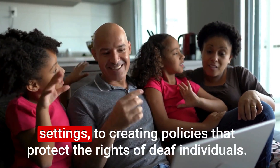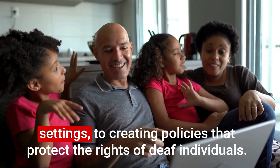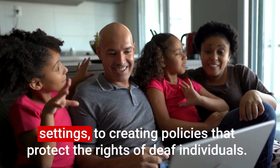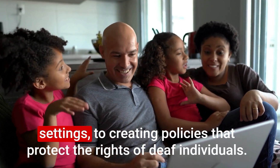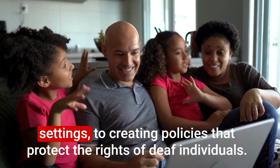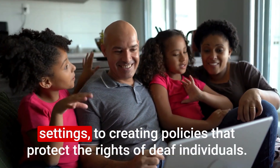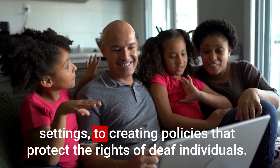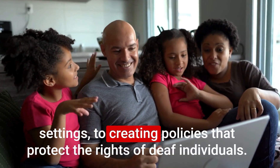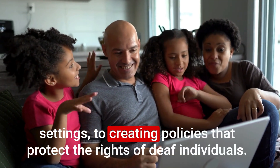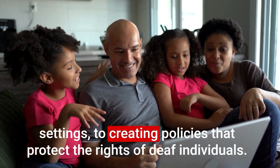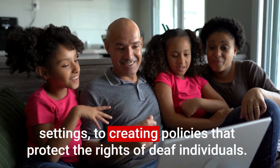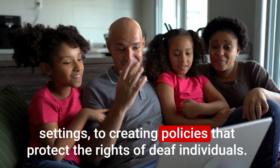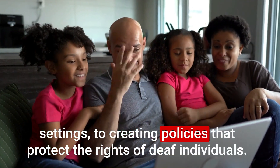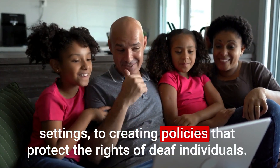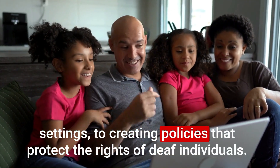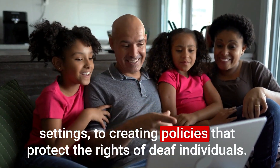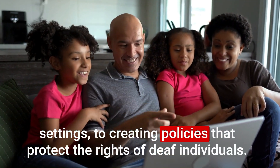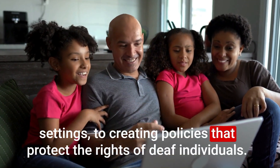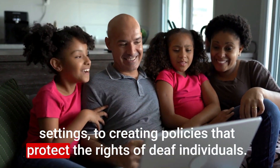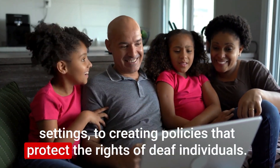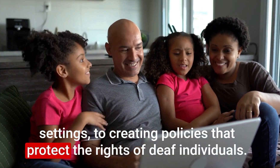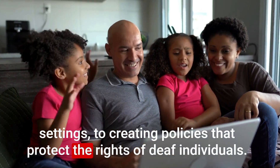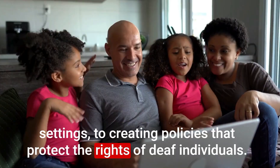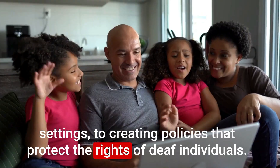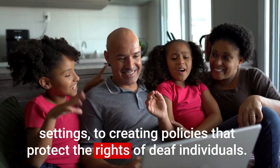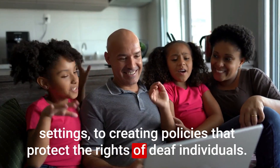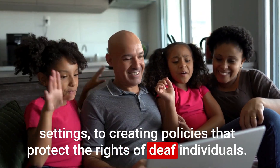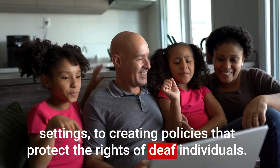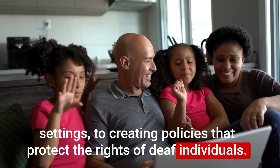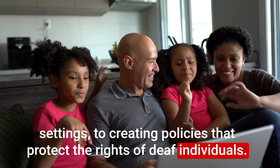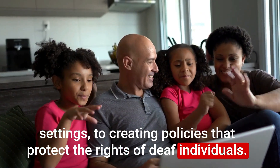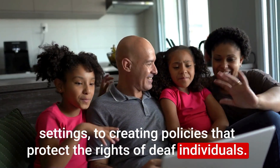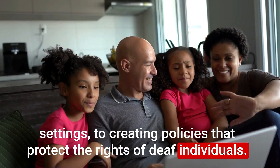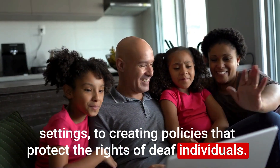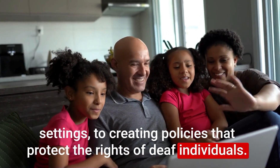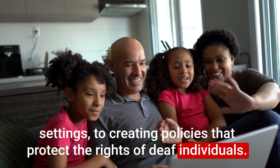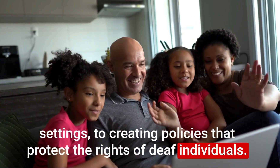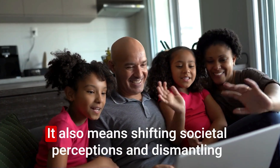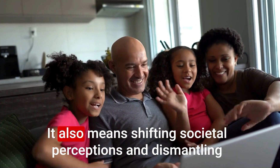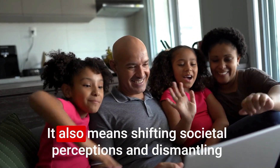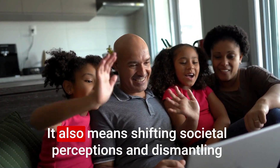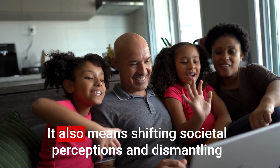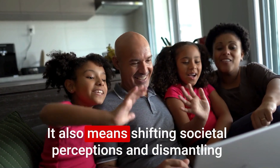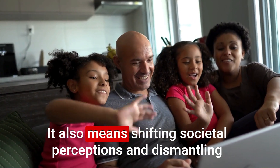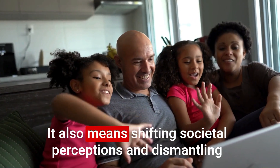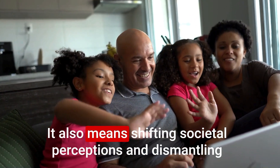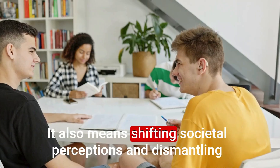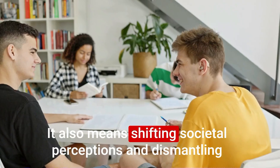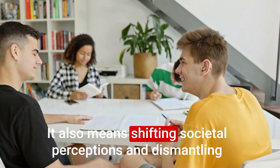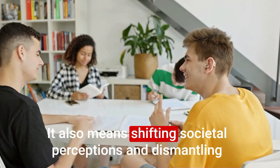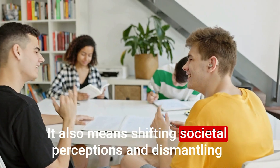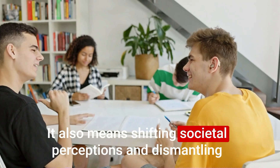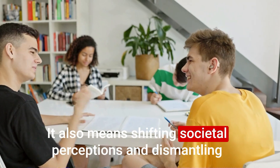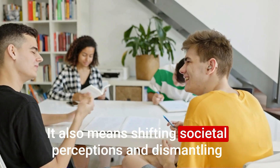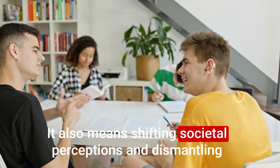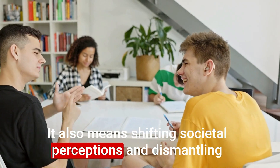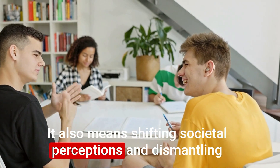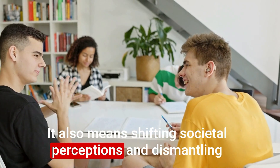settings to creating policies that protect the rights of deaf individuals. It also means shifting societal